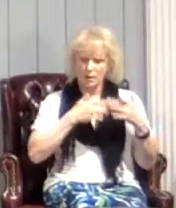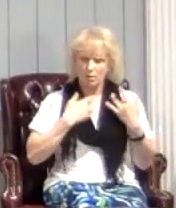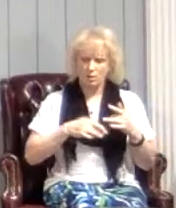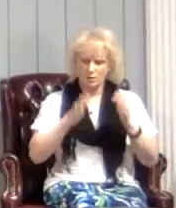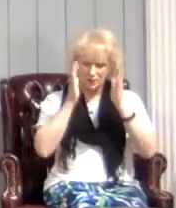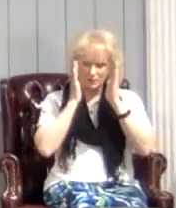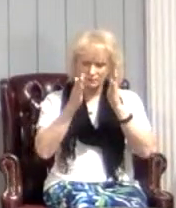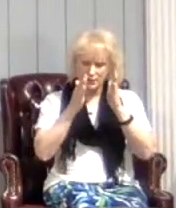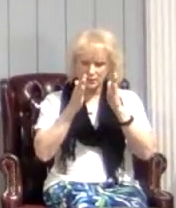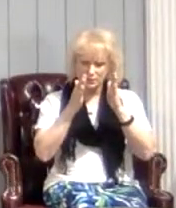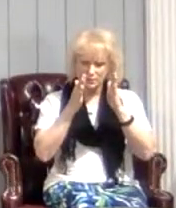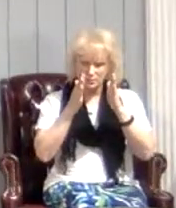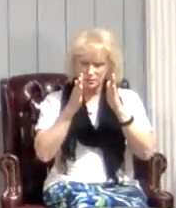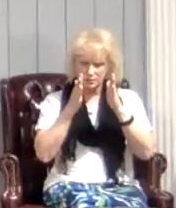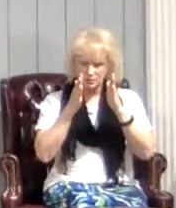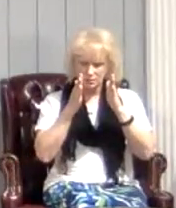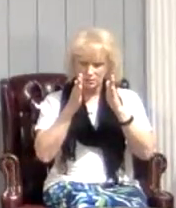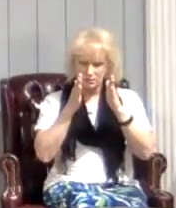Lord,